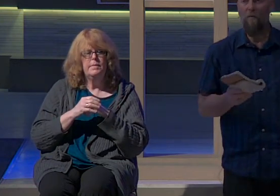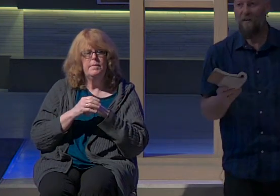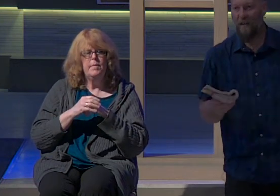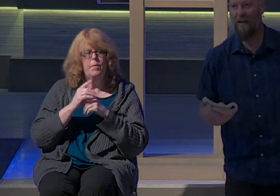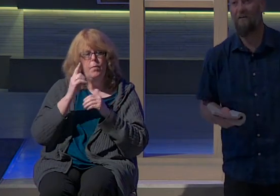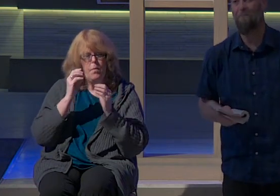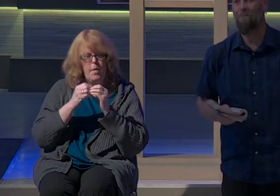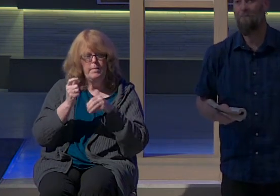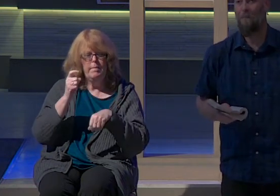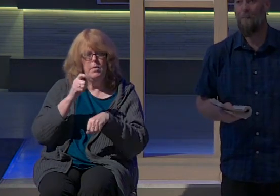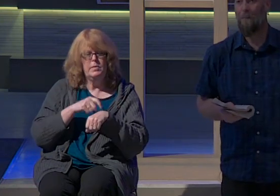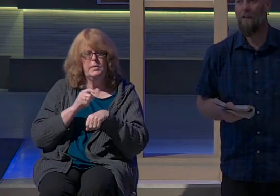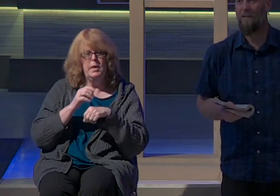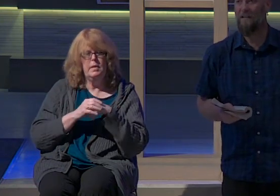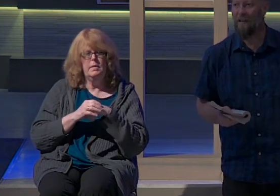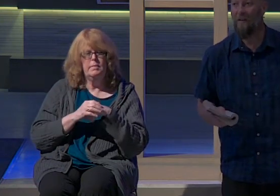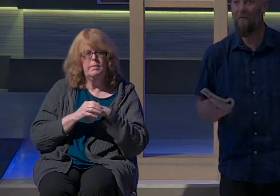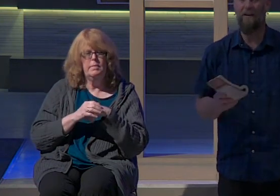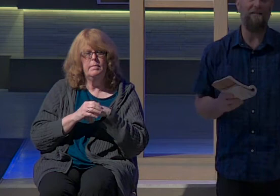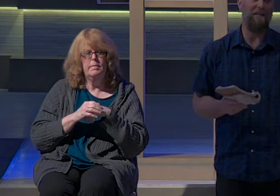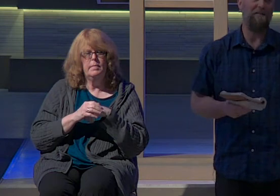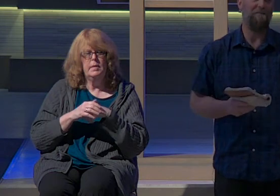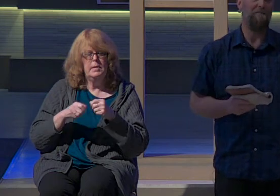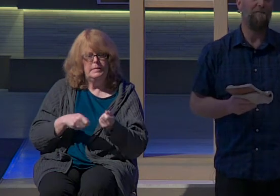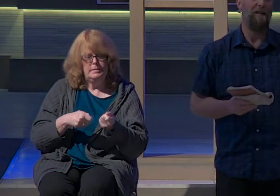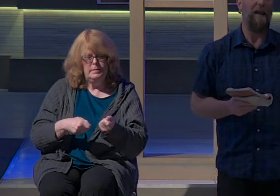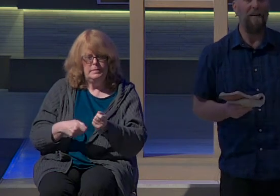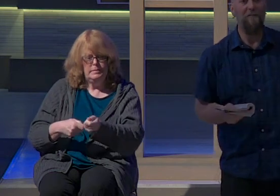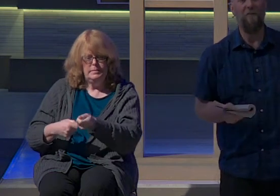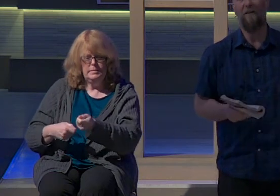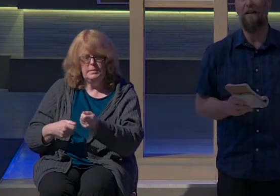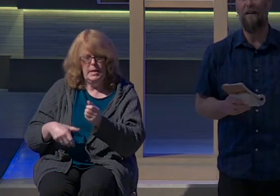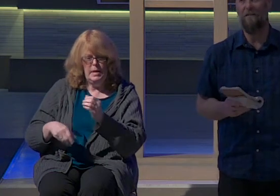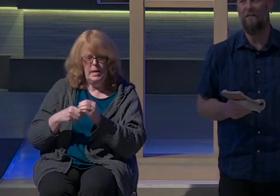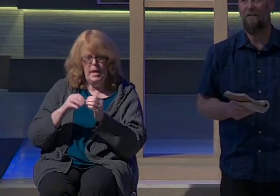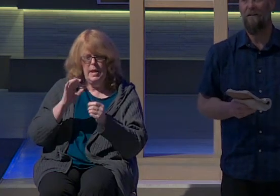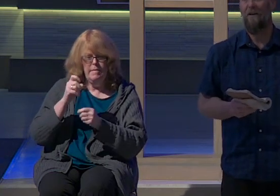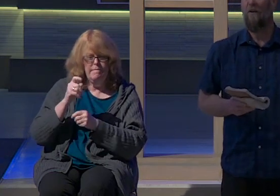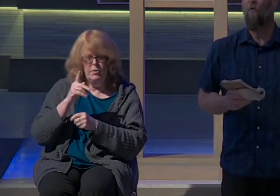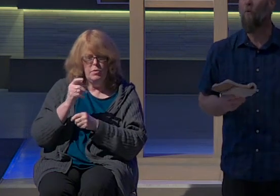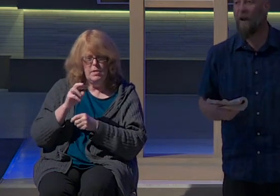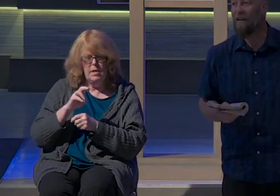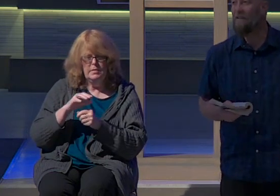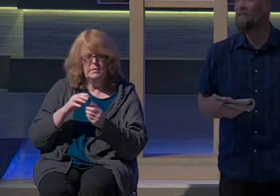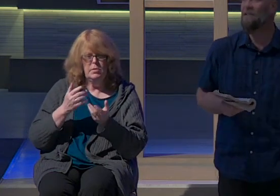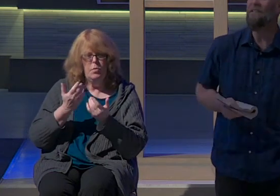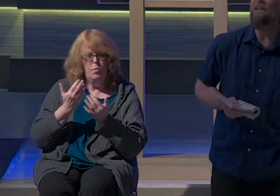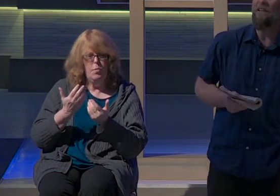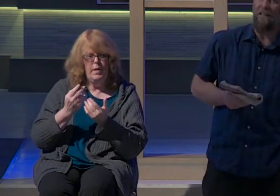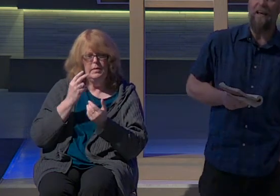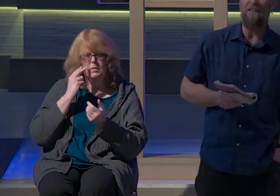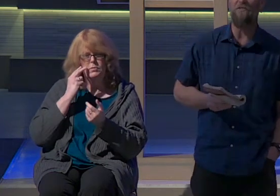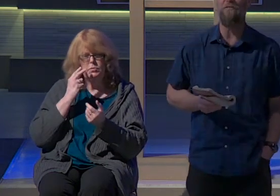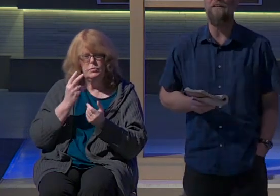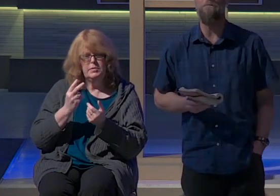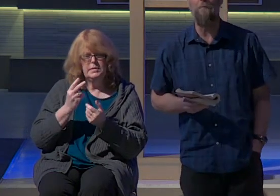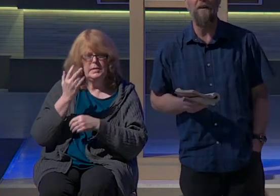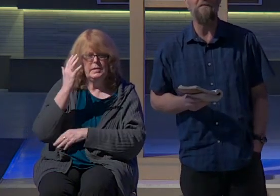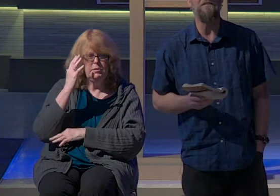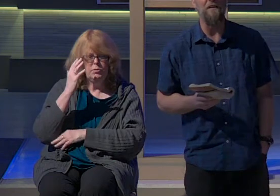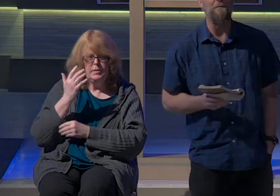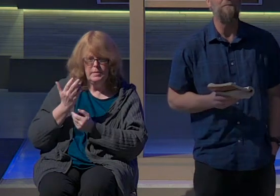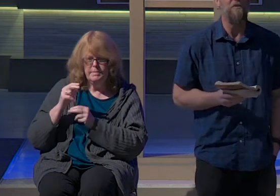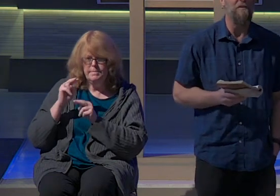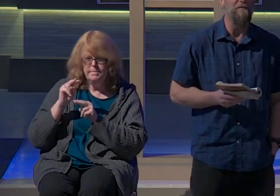One more time, digging around it, adding fertilizer, waiting to see that tree